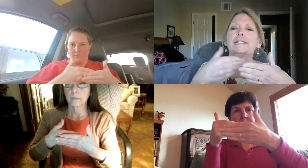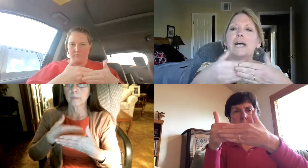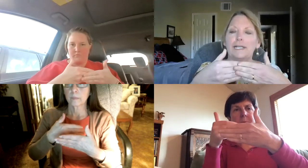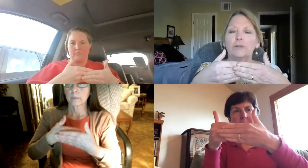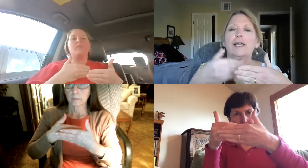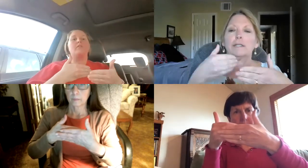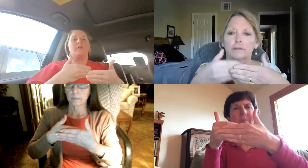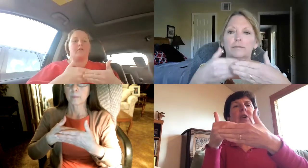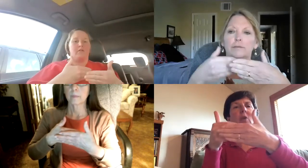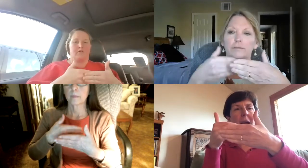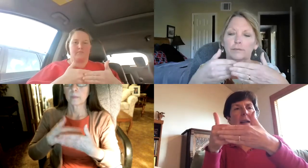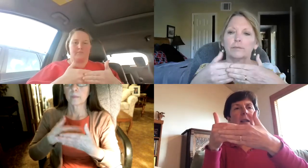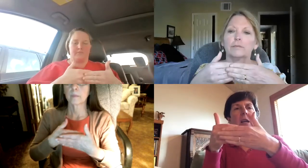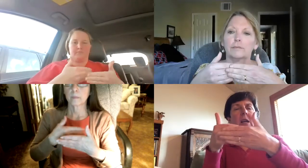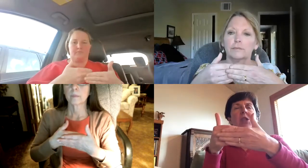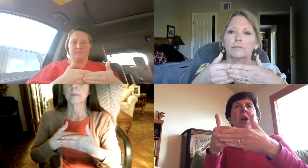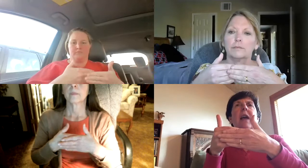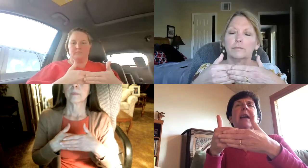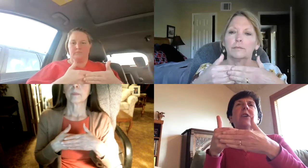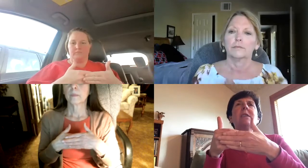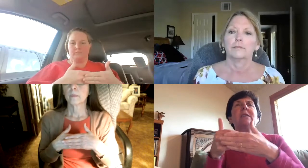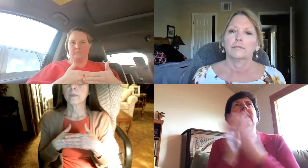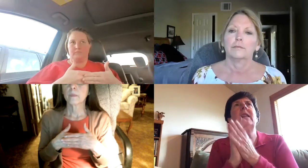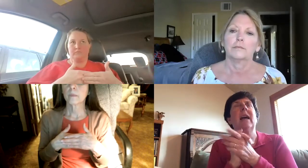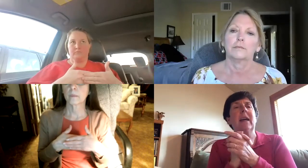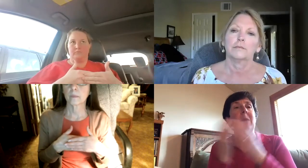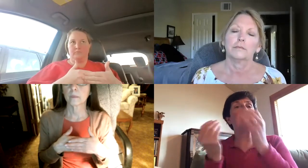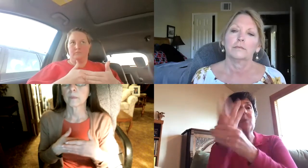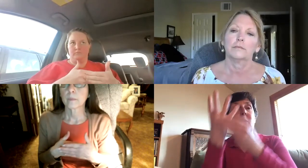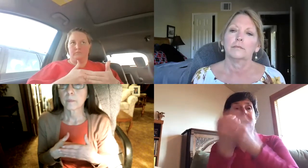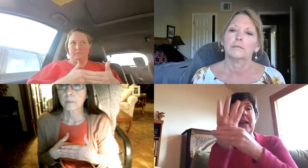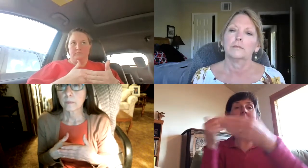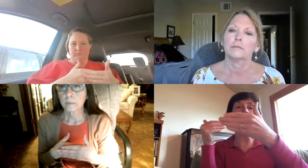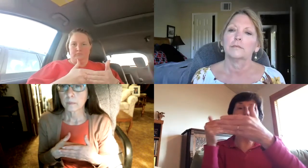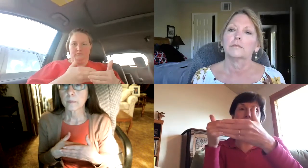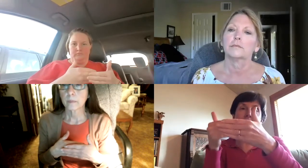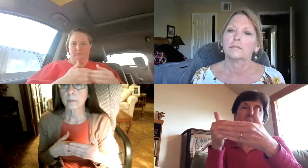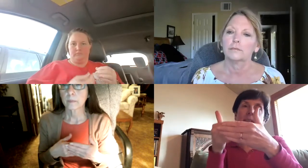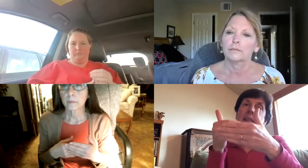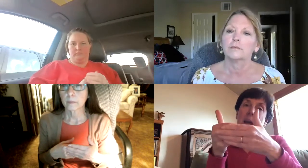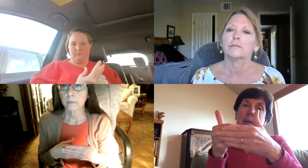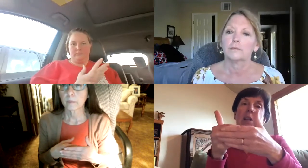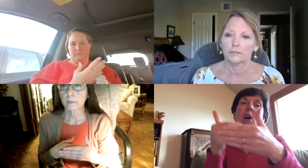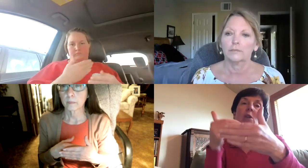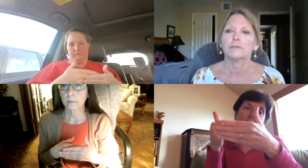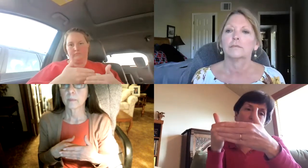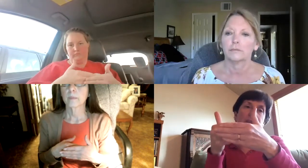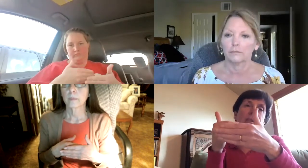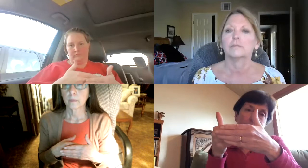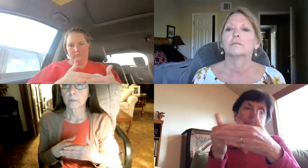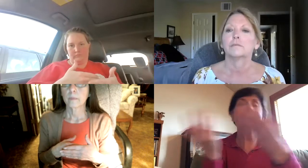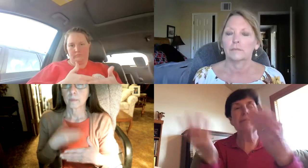On the inside. Okay. Correct. So like you could say like spring is coming